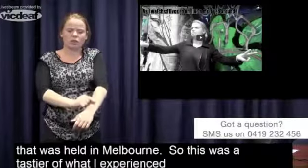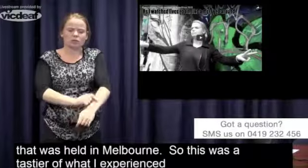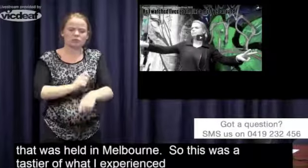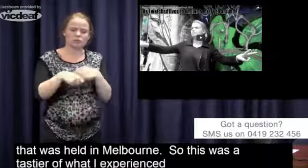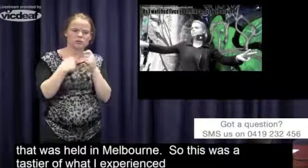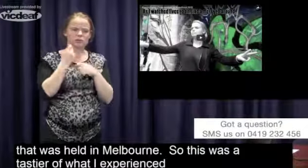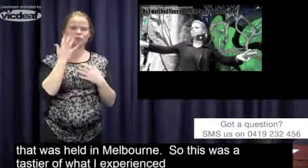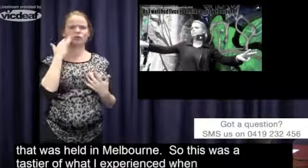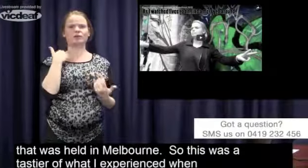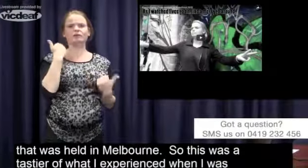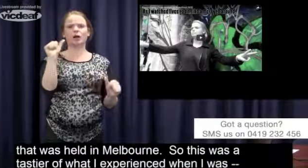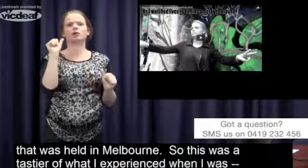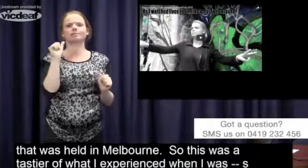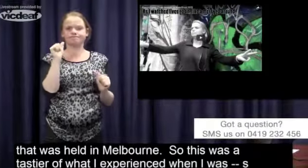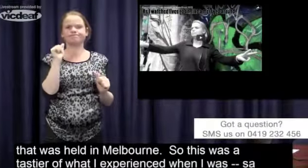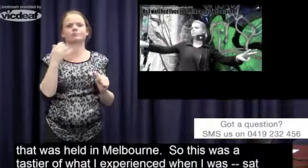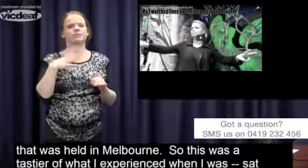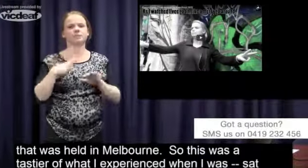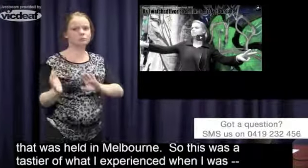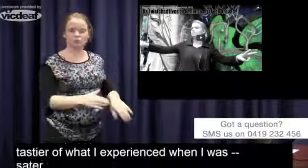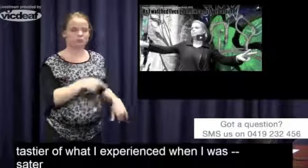situation. I lost my confidence.